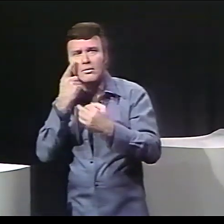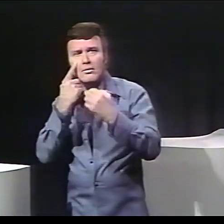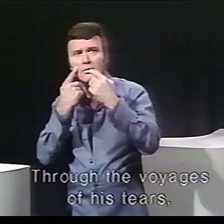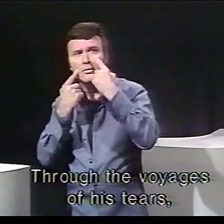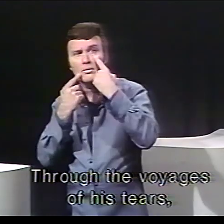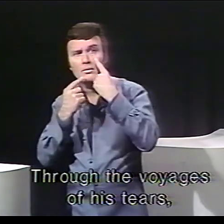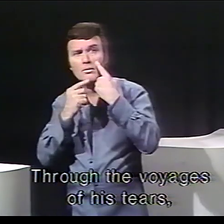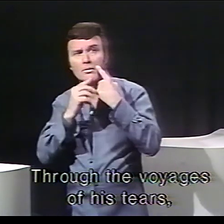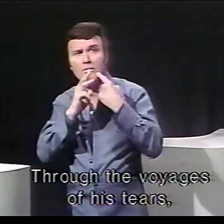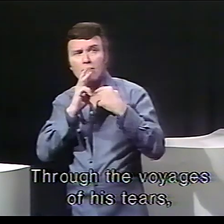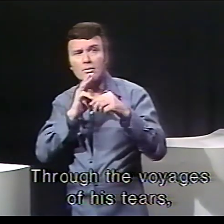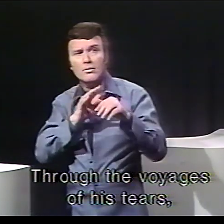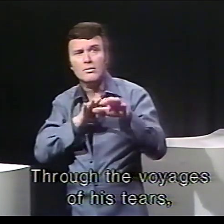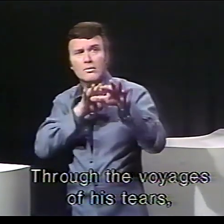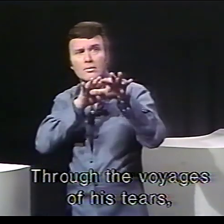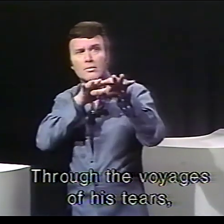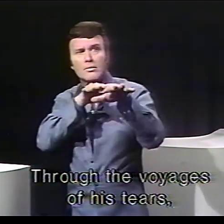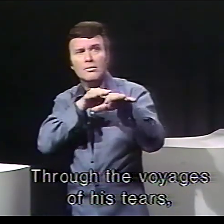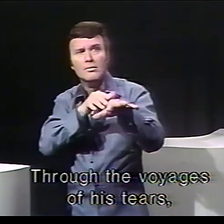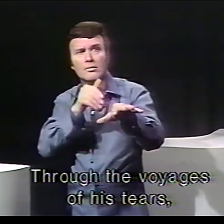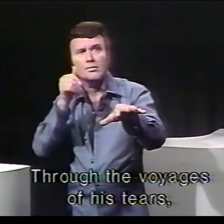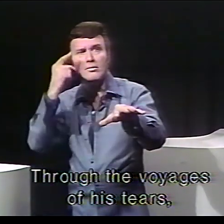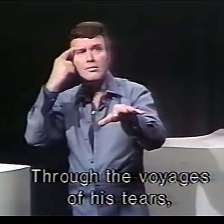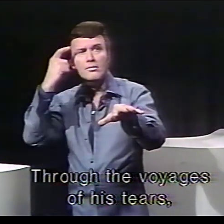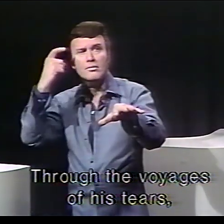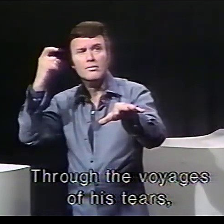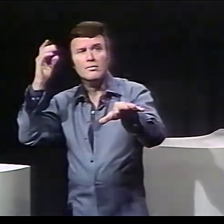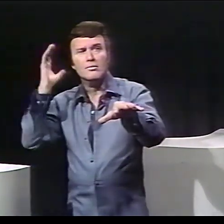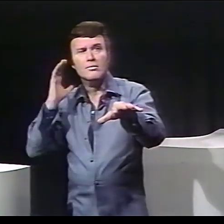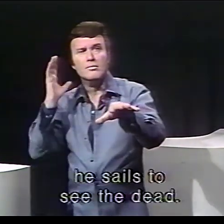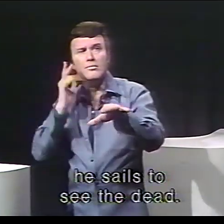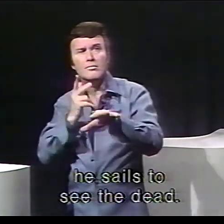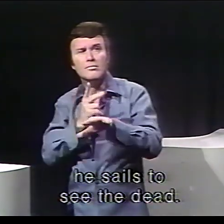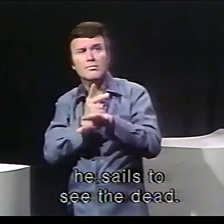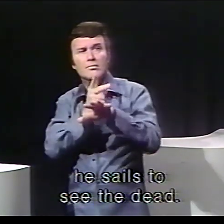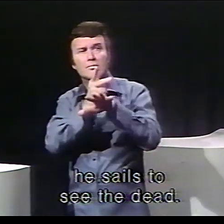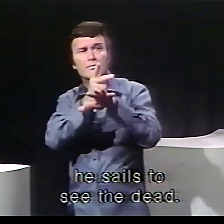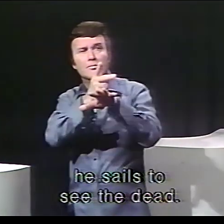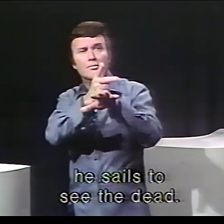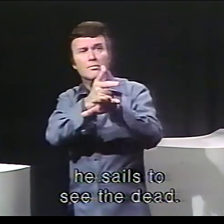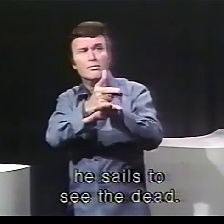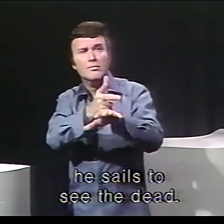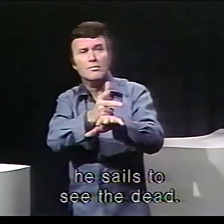through the voyages of his tears. He sails to see the dead.